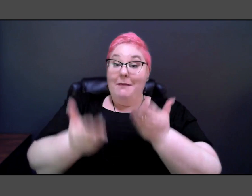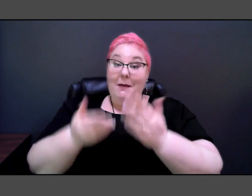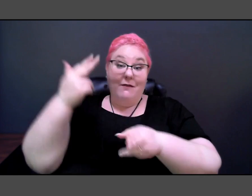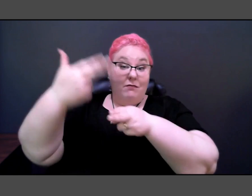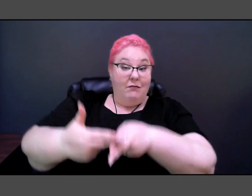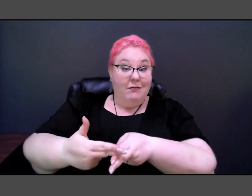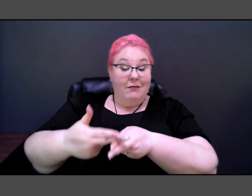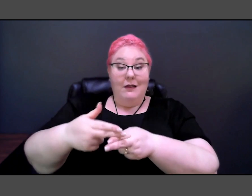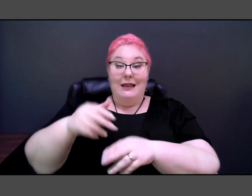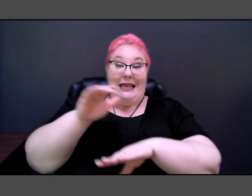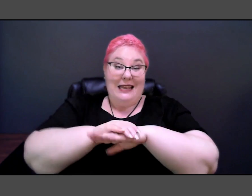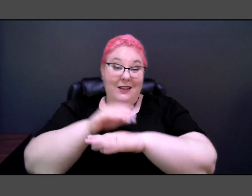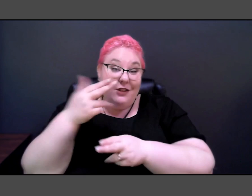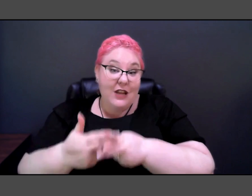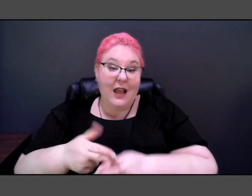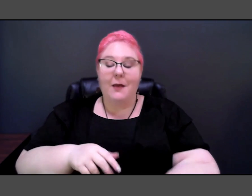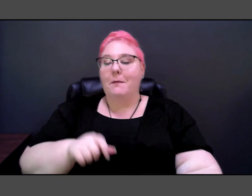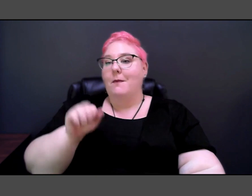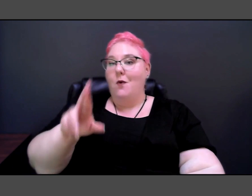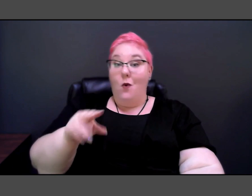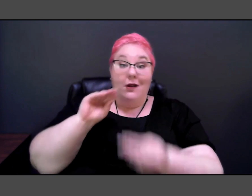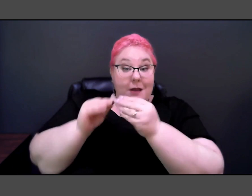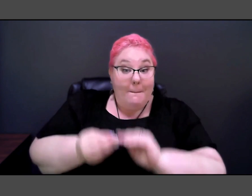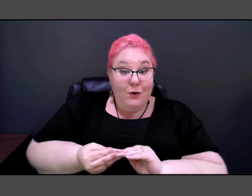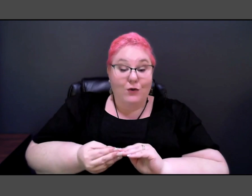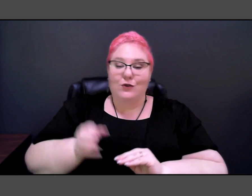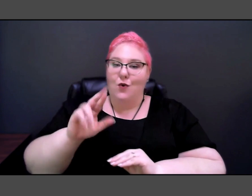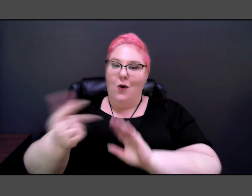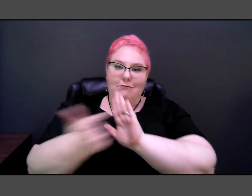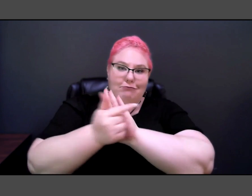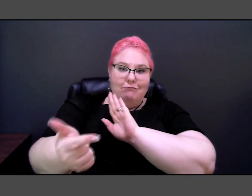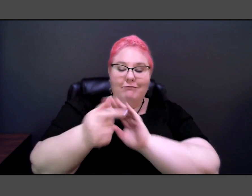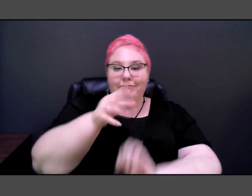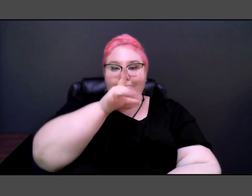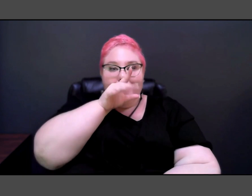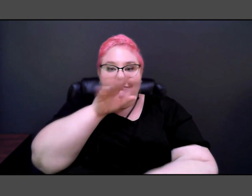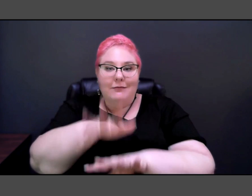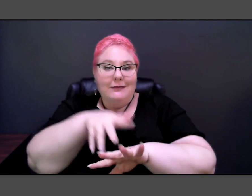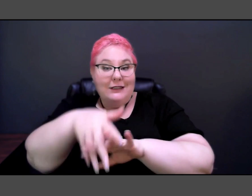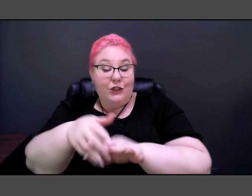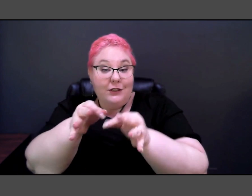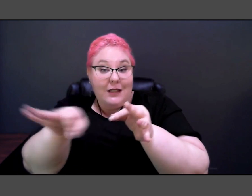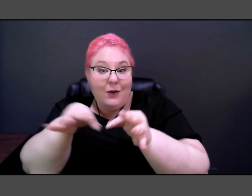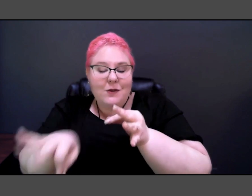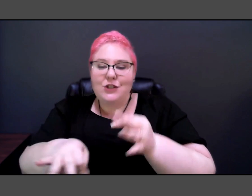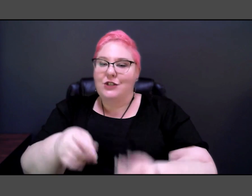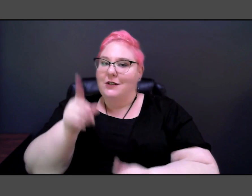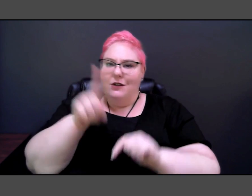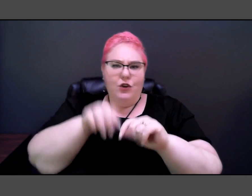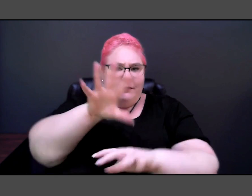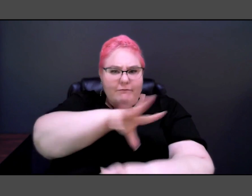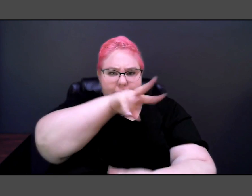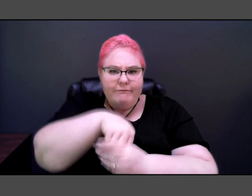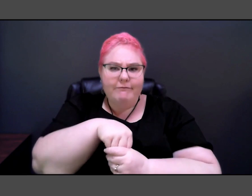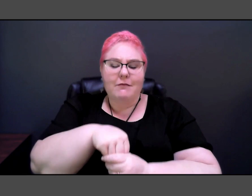numbers, forbidden from speaking their own languages, forbidden from engaging in their own Native religious and cultural practices. Many